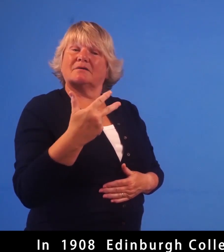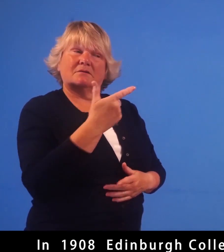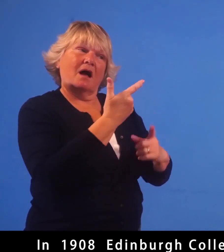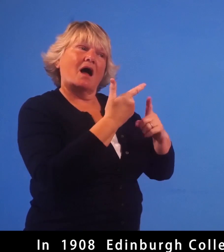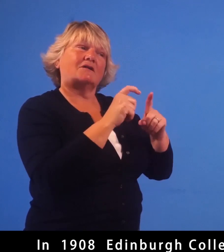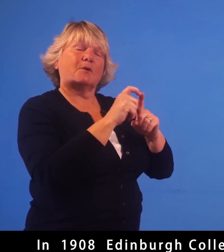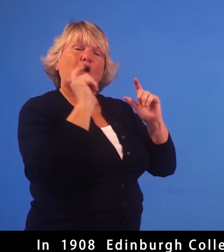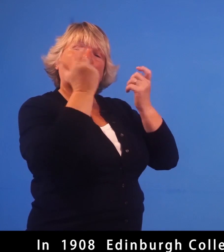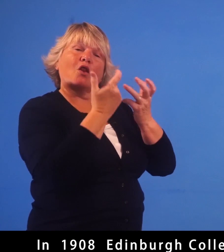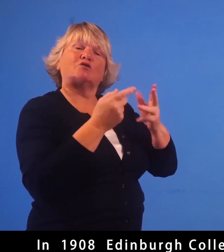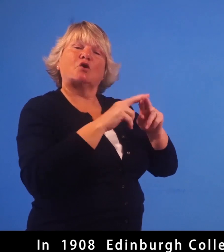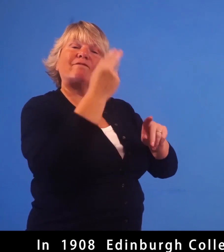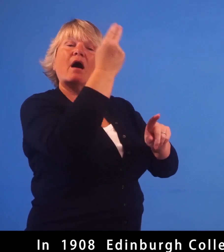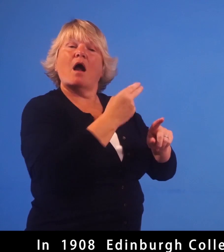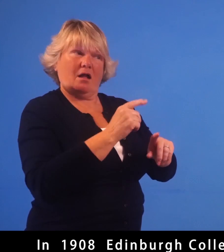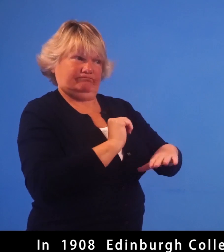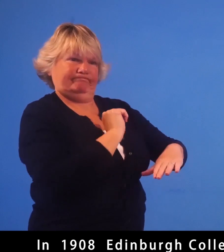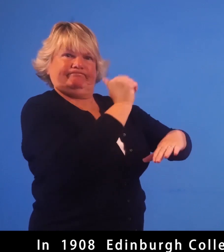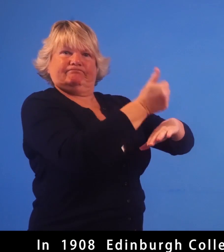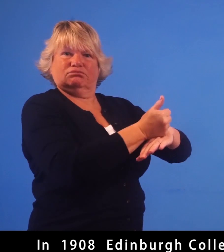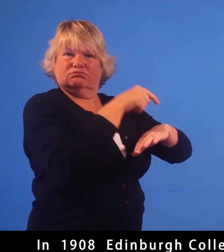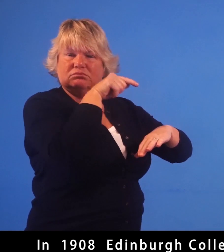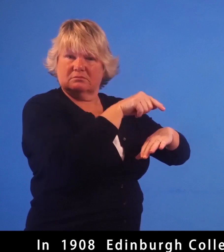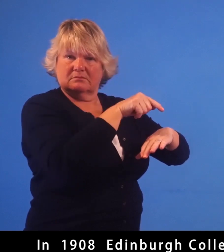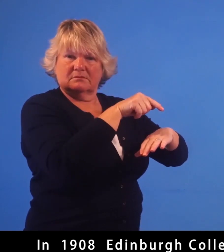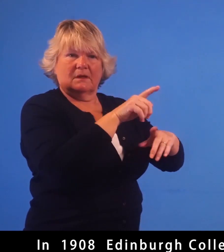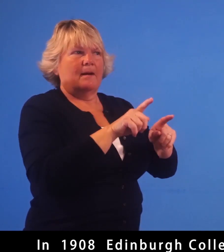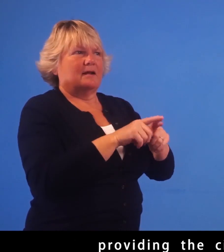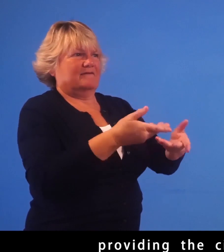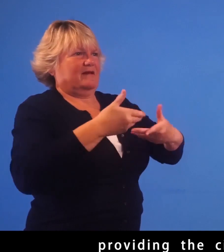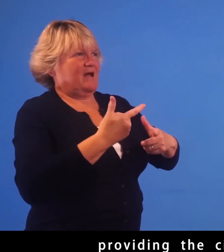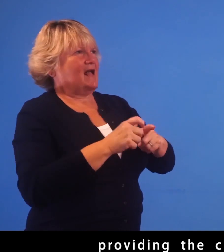In 1908, Edinburgh College of Art was established,